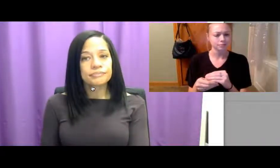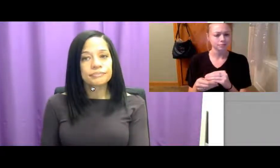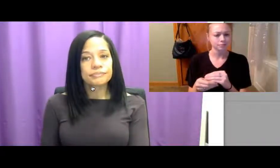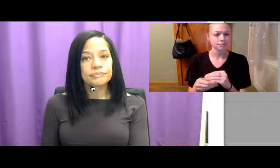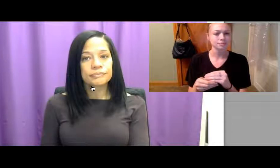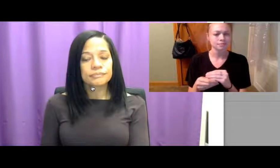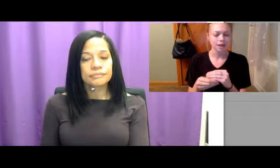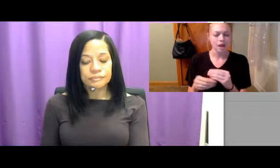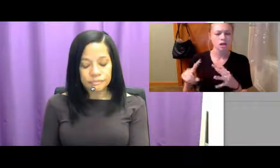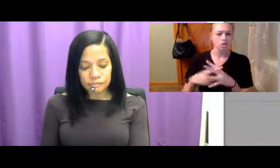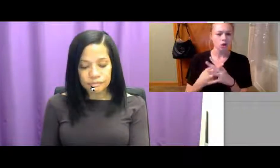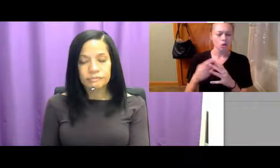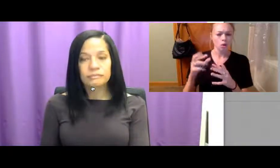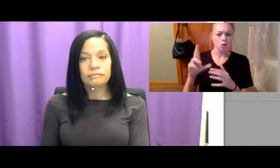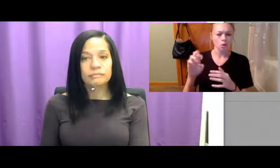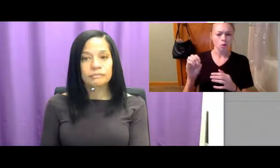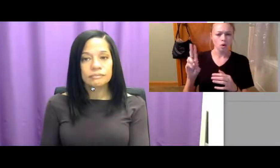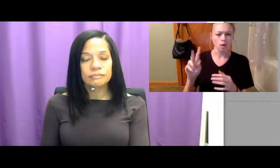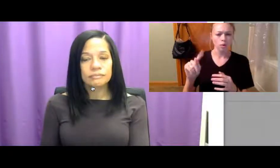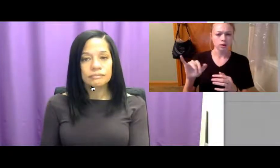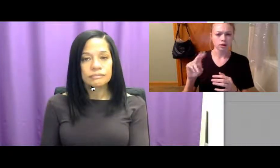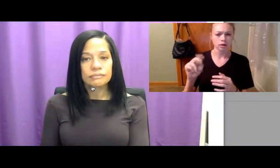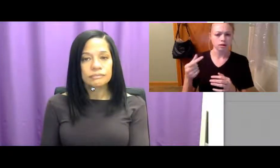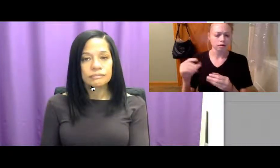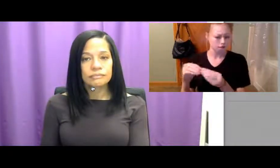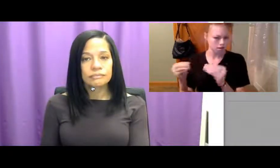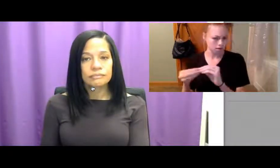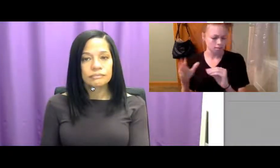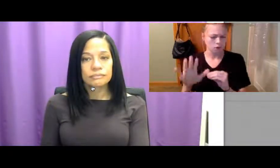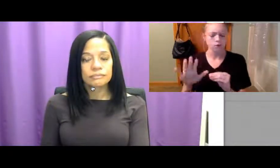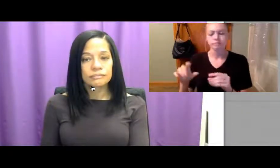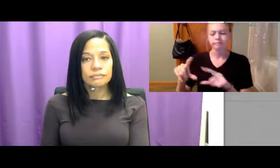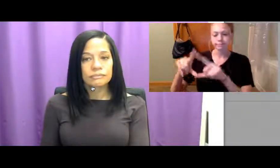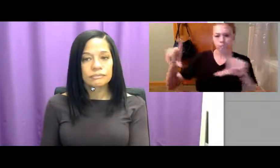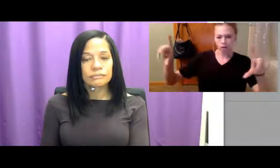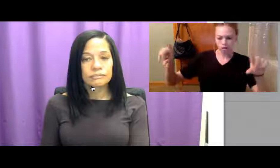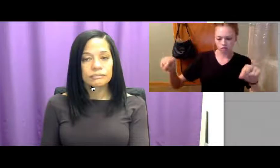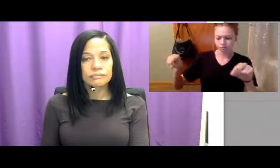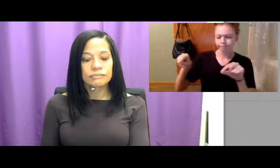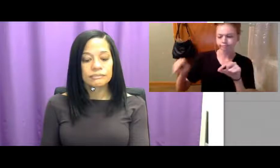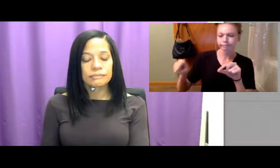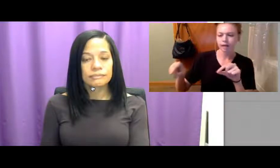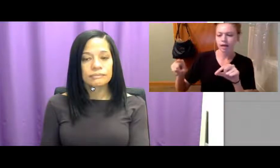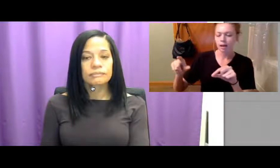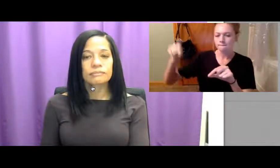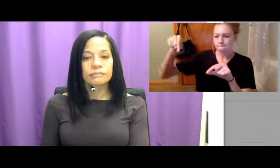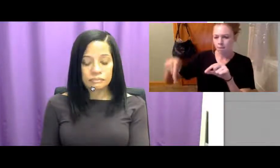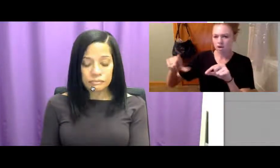the routing number. That'll be the first number on the bottom left-hand corner of your check.